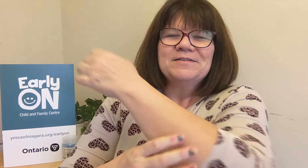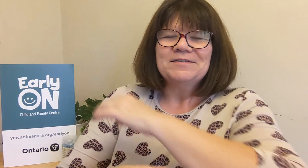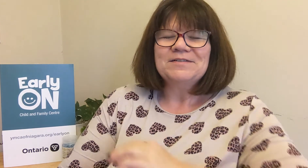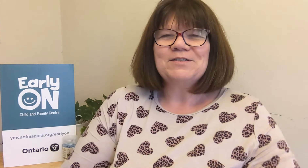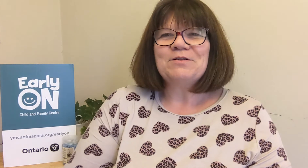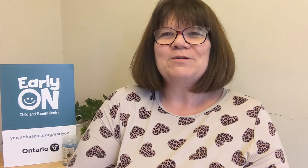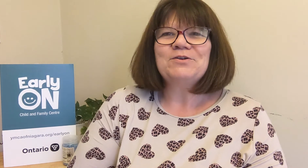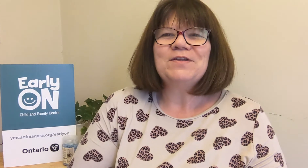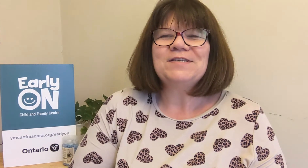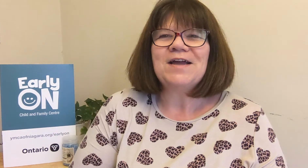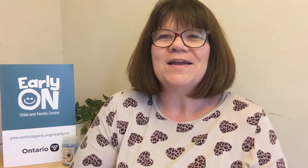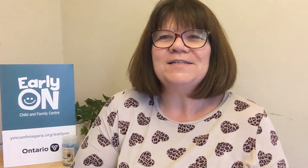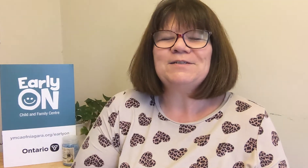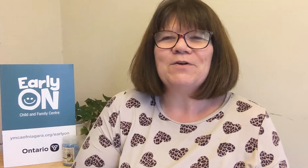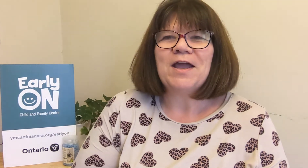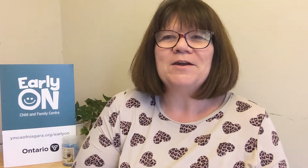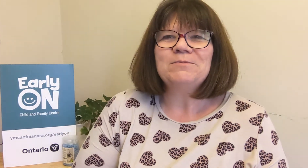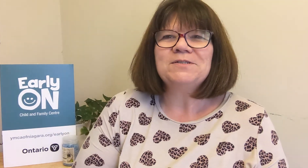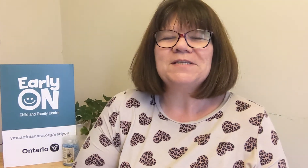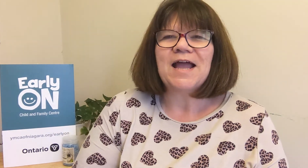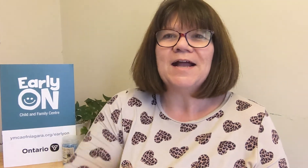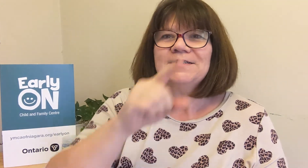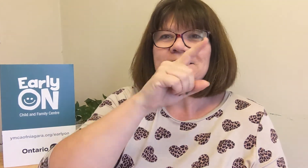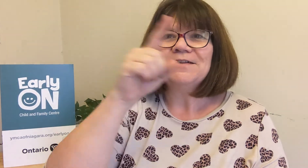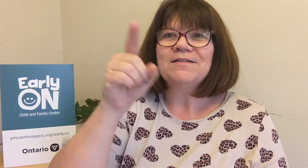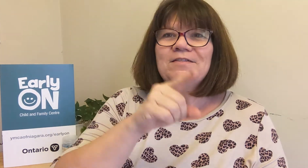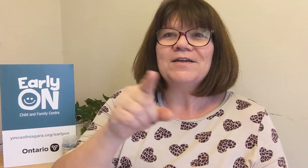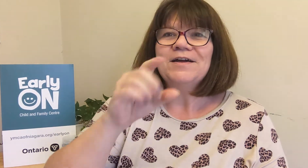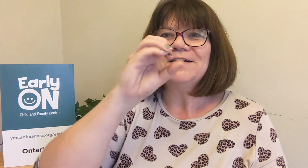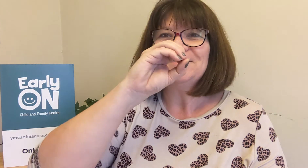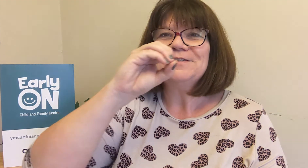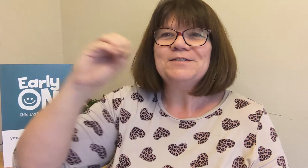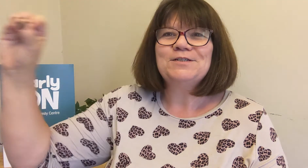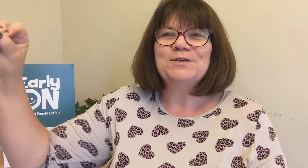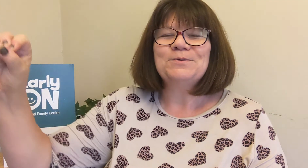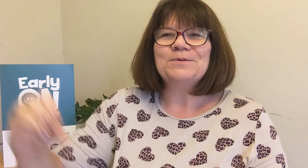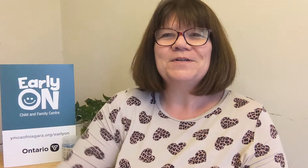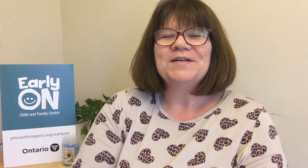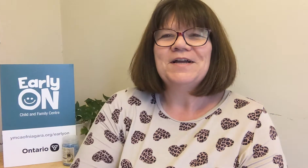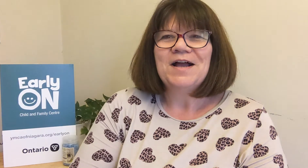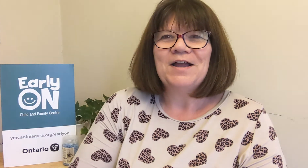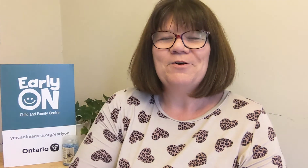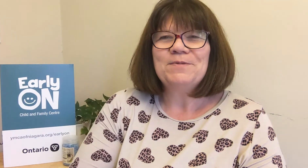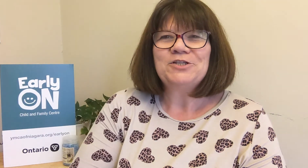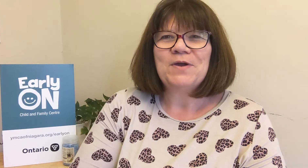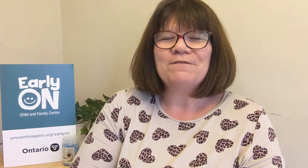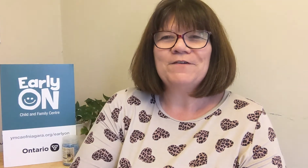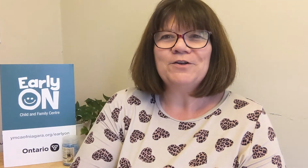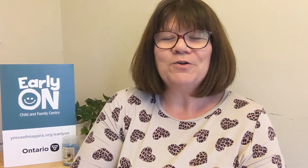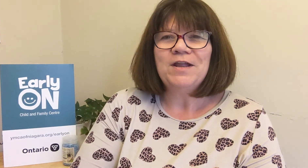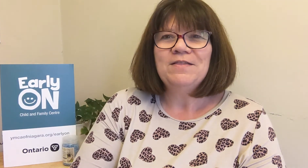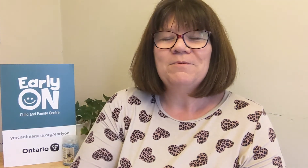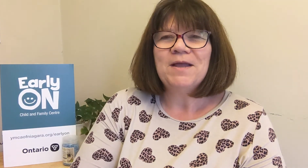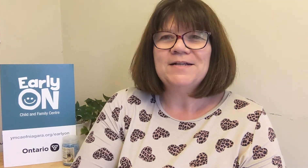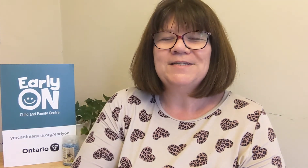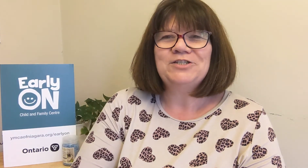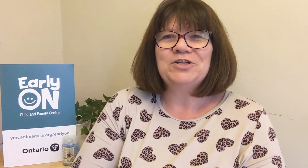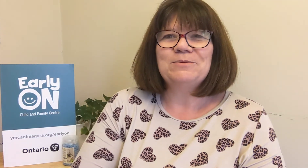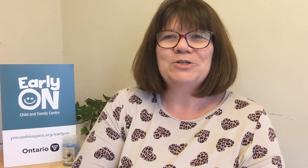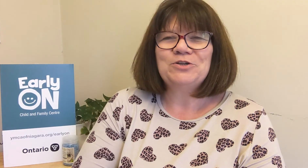So those are the signs for animals at the zoo. I hope that you have fun learning them and teaching them to